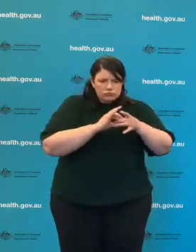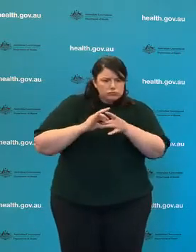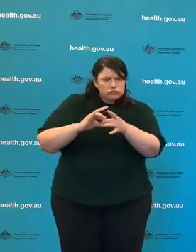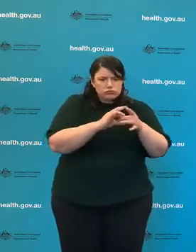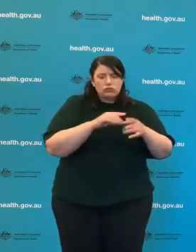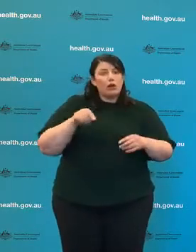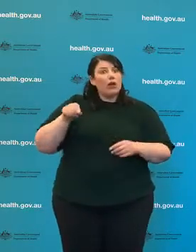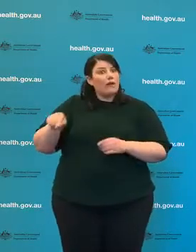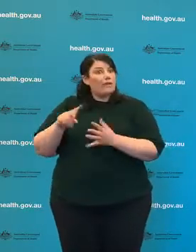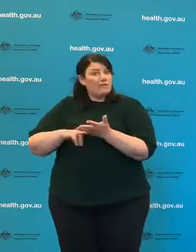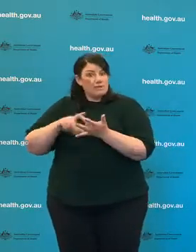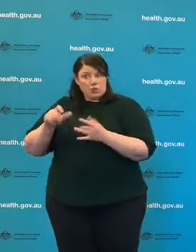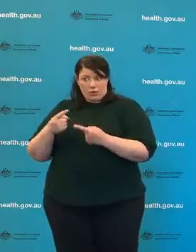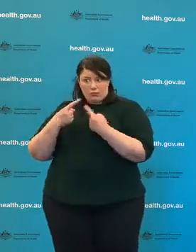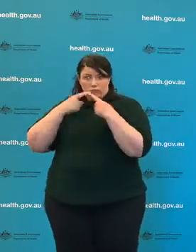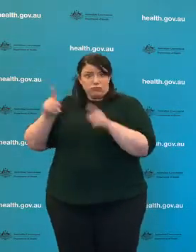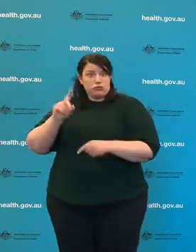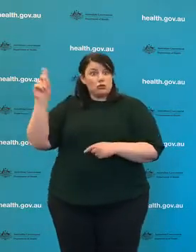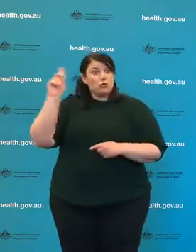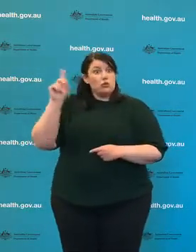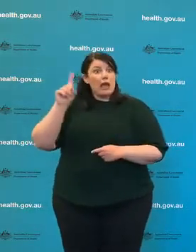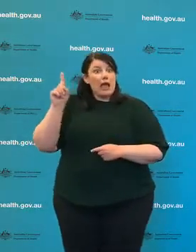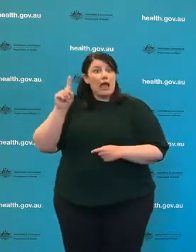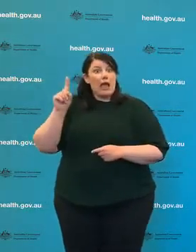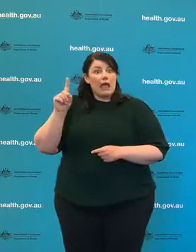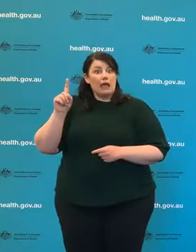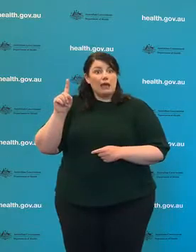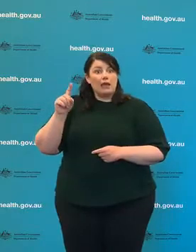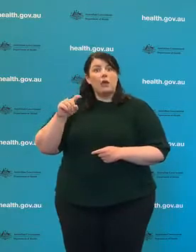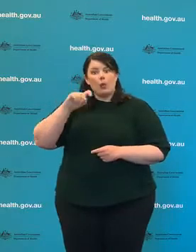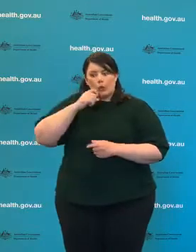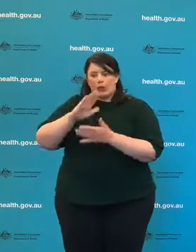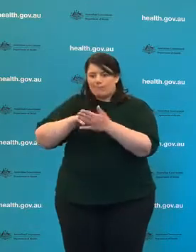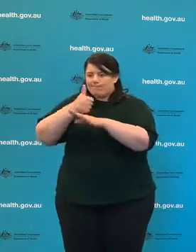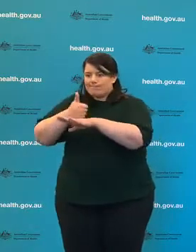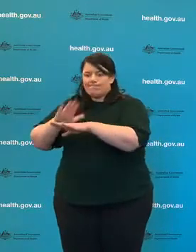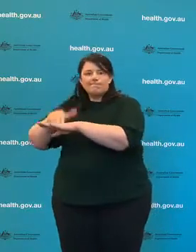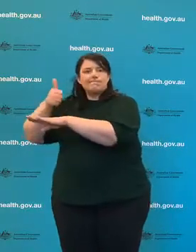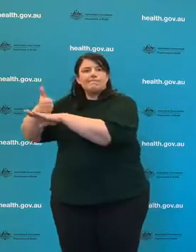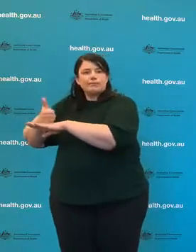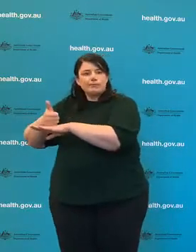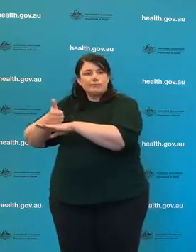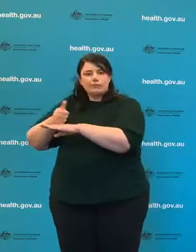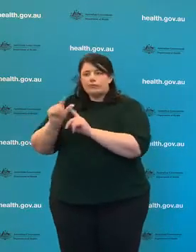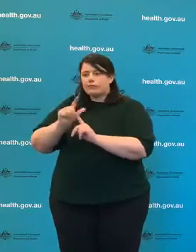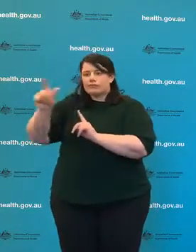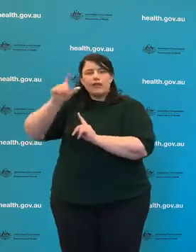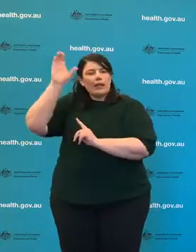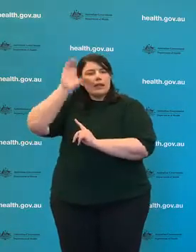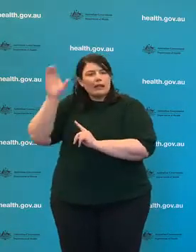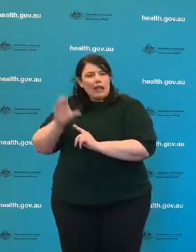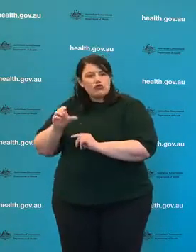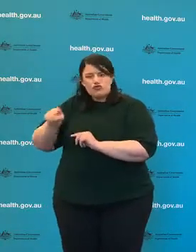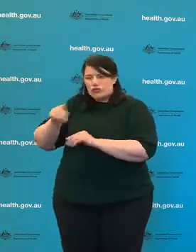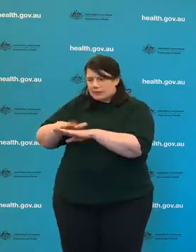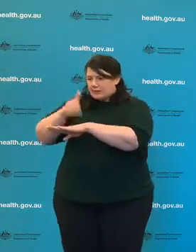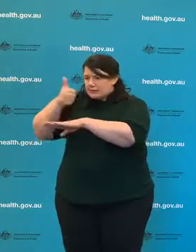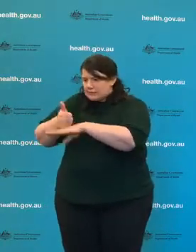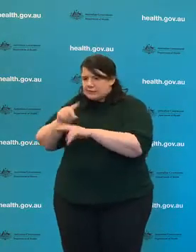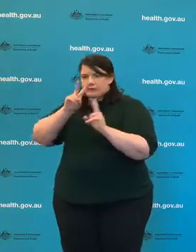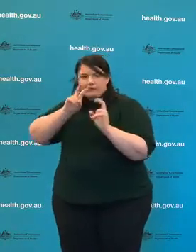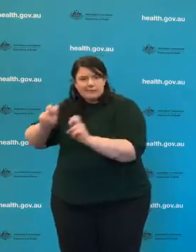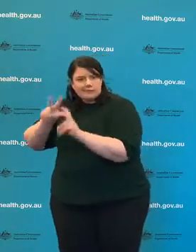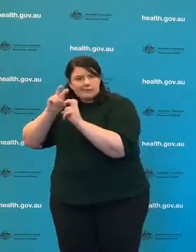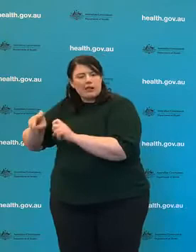move to put regional public health units. The success of the Barwon Health